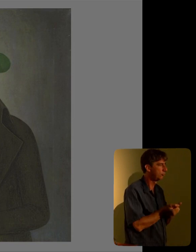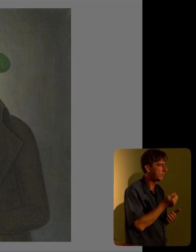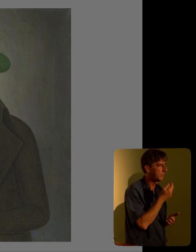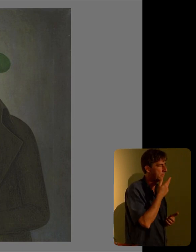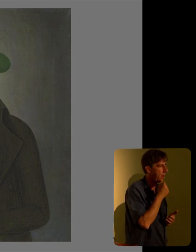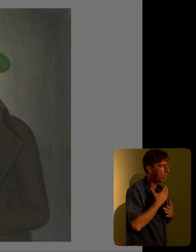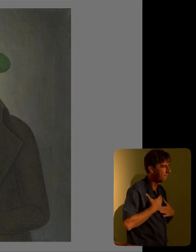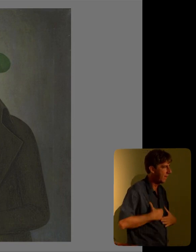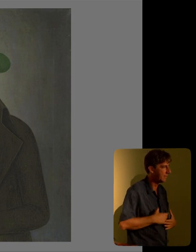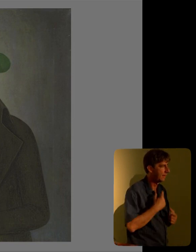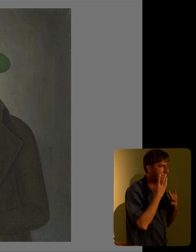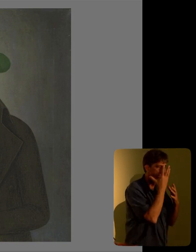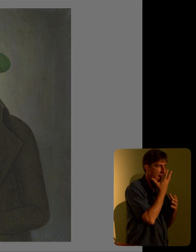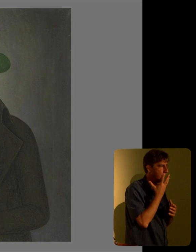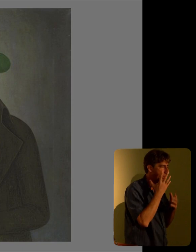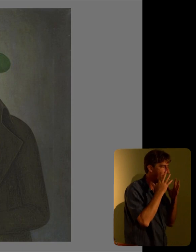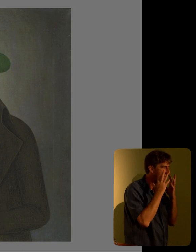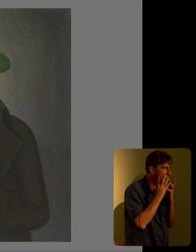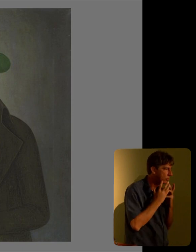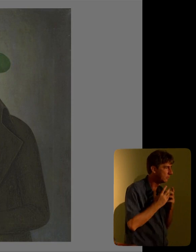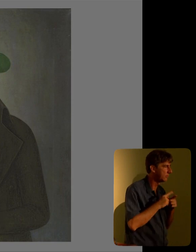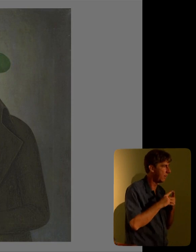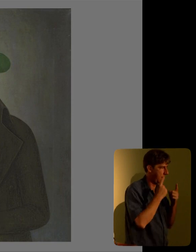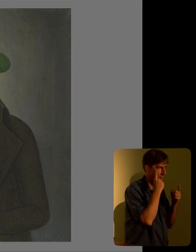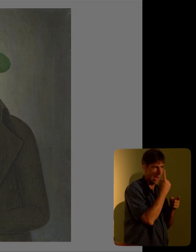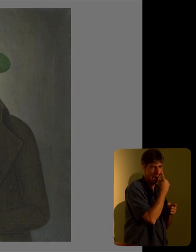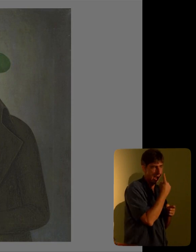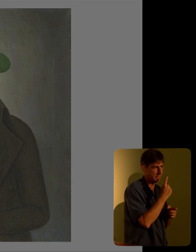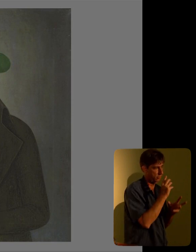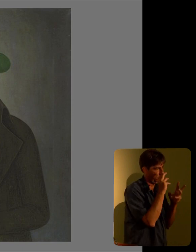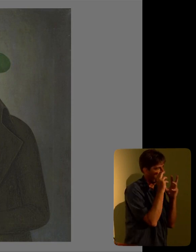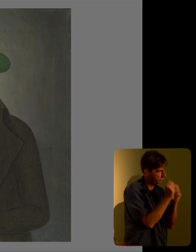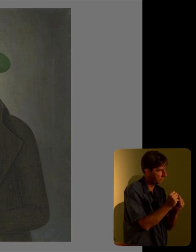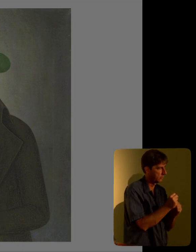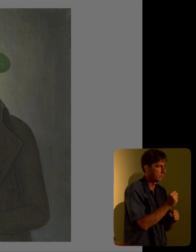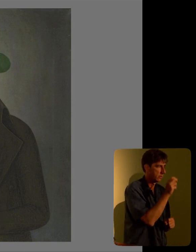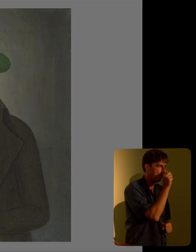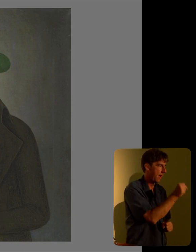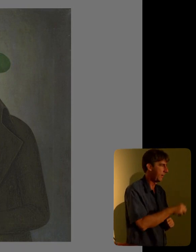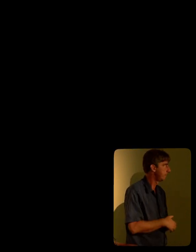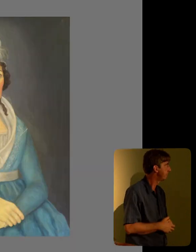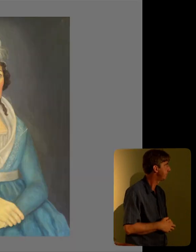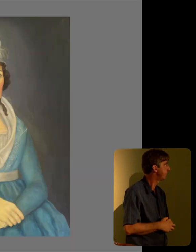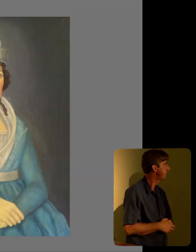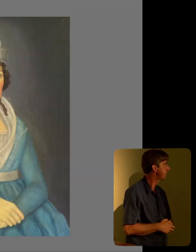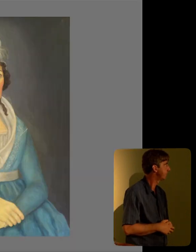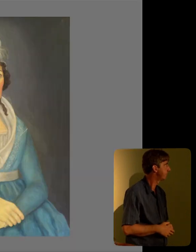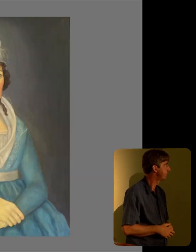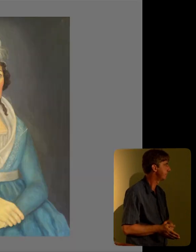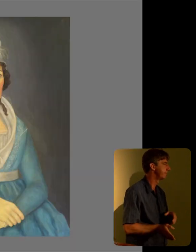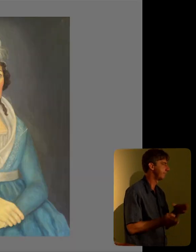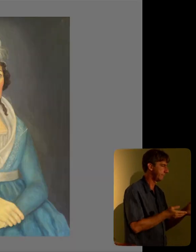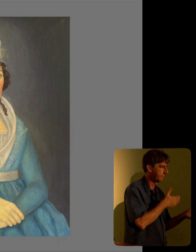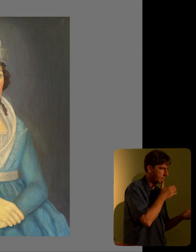the facial features and the eyes are incredibly compelling. Mrs. Bourne,